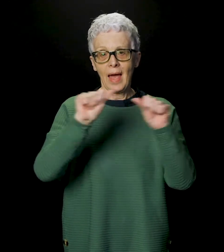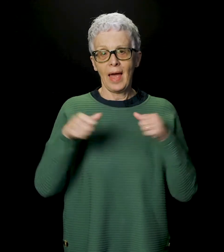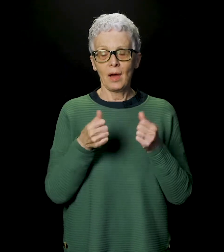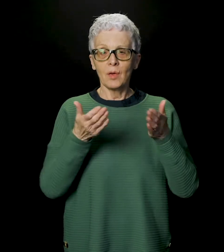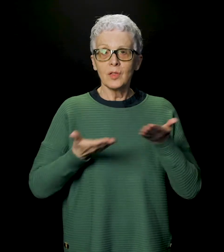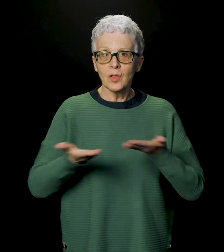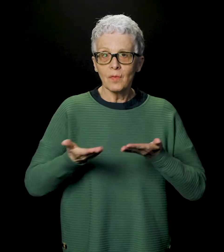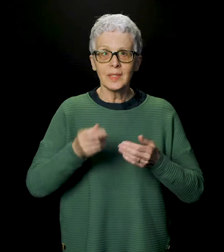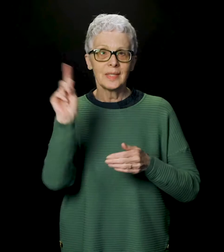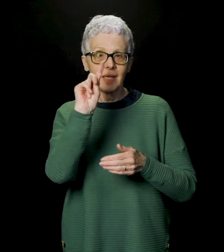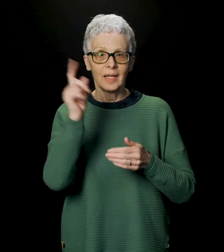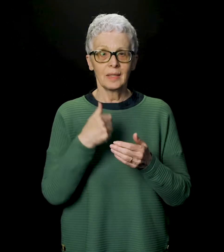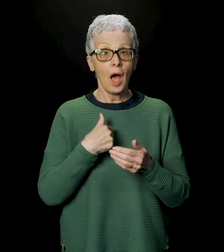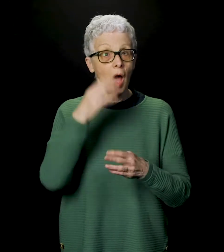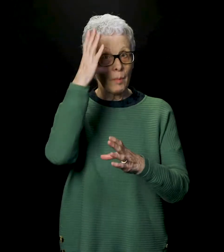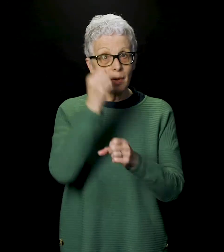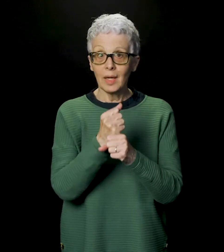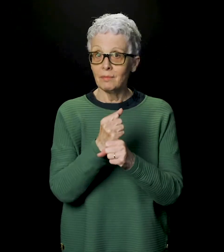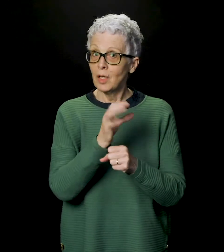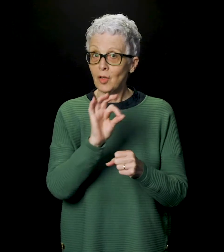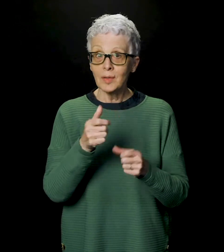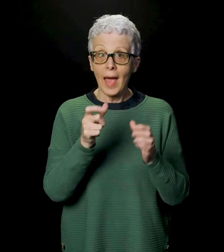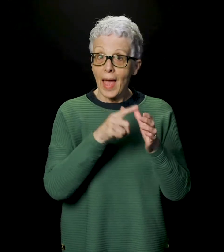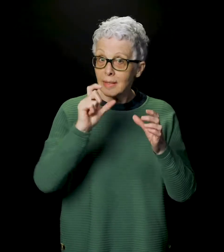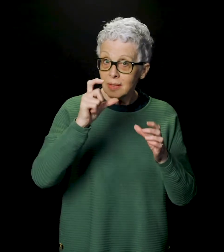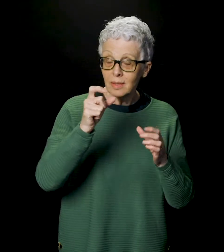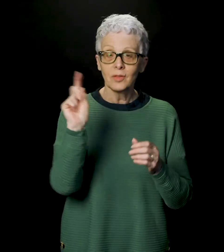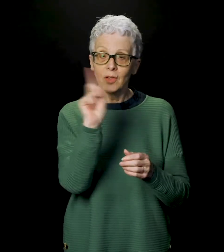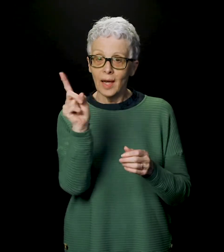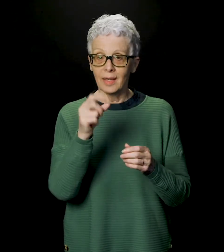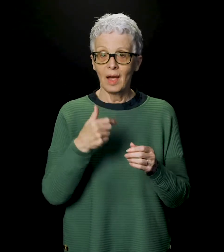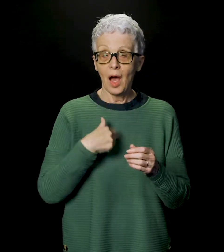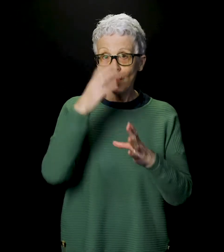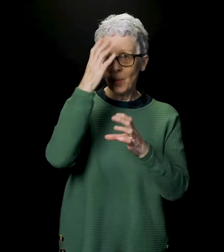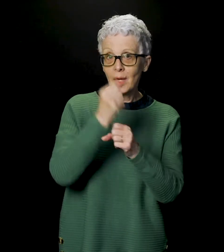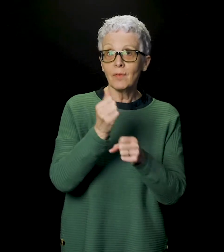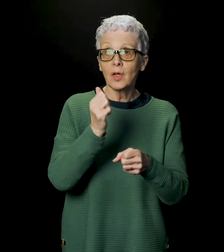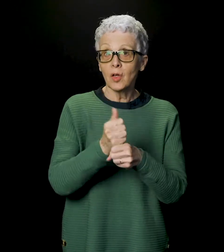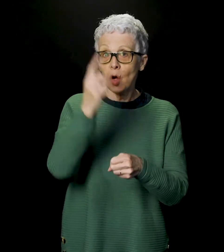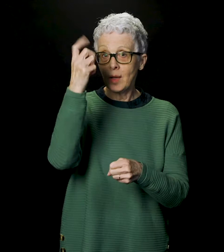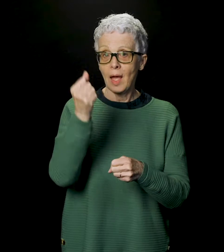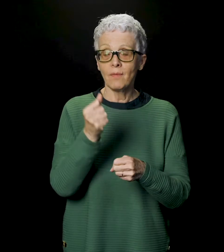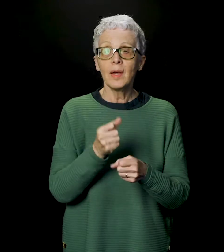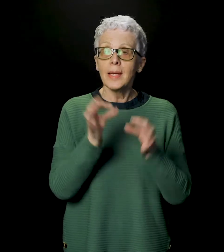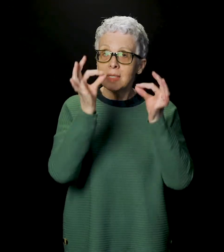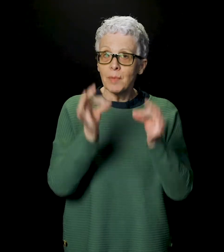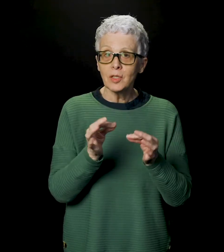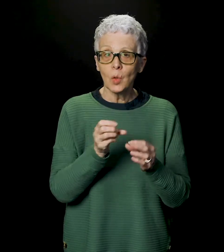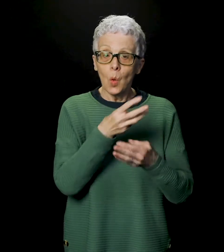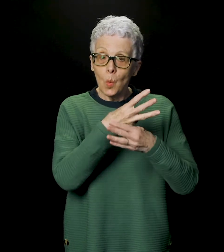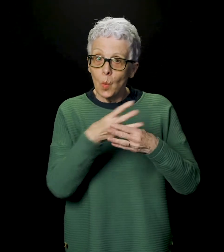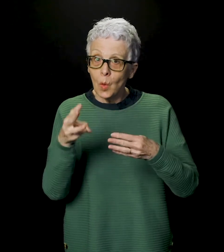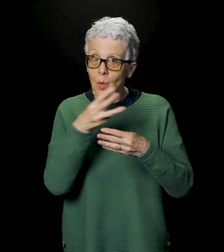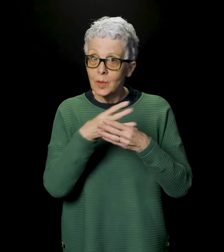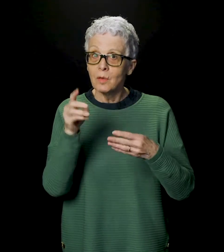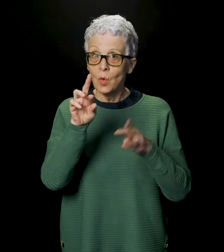today. I believe it was no accident that you clicked on that link today. I believe God has a word prepared in advance for